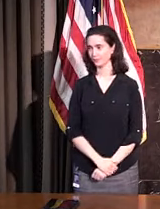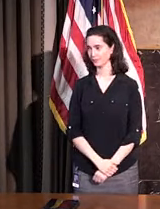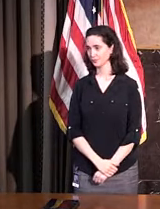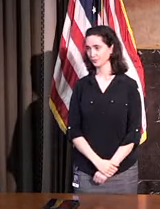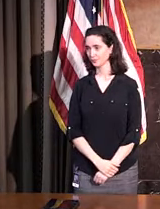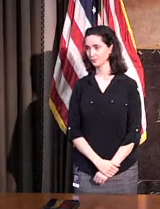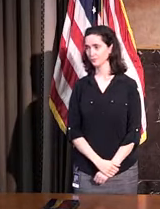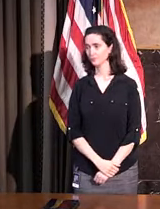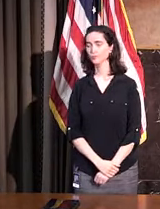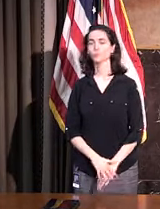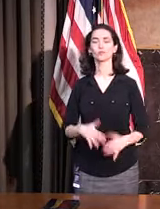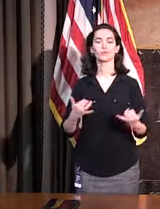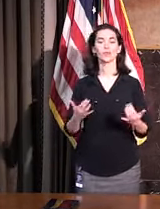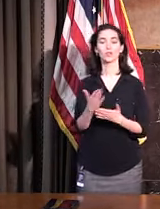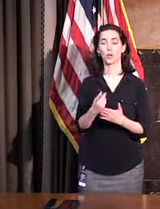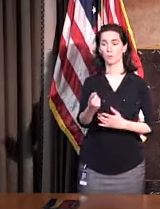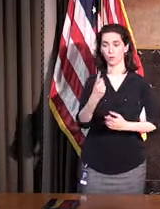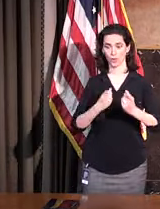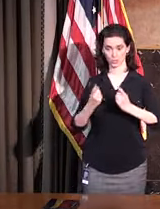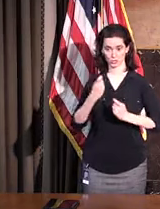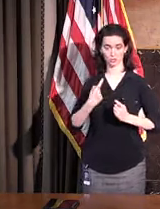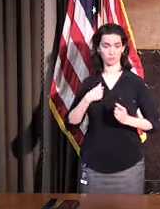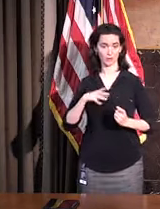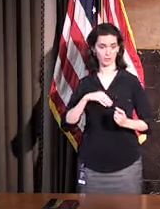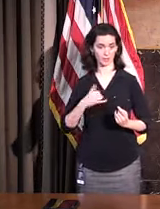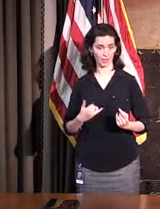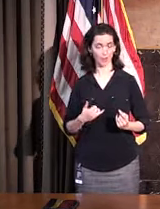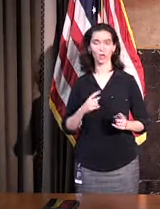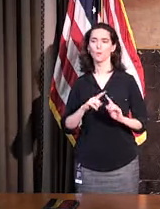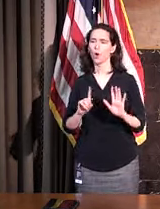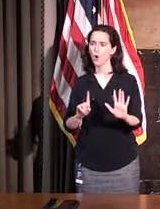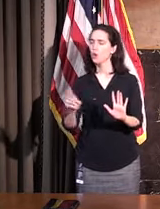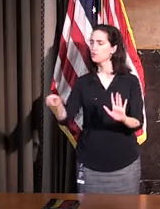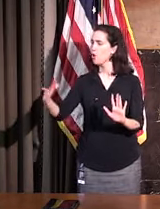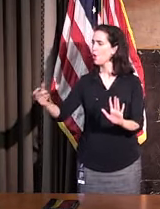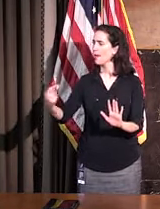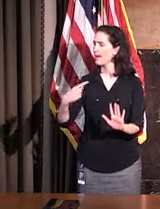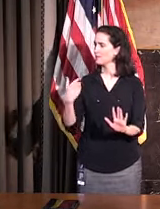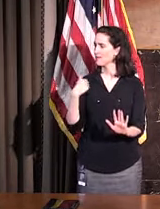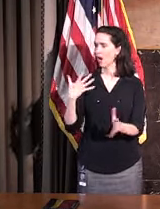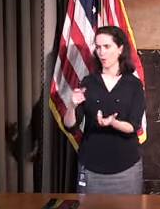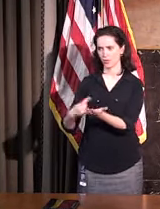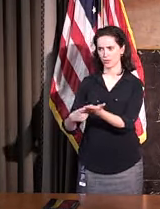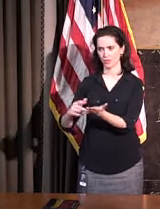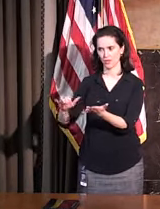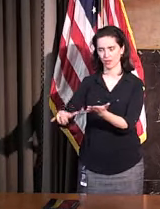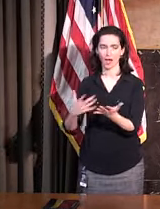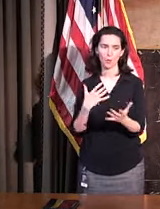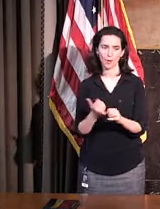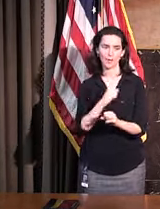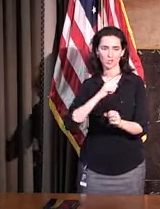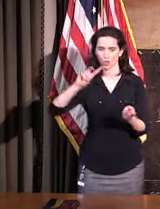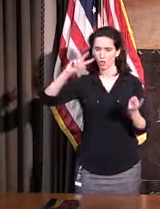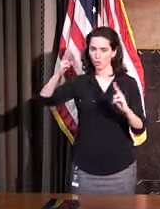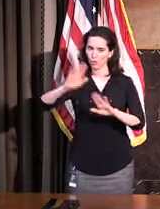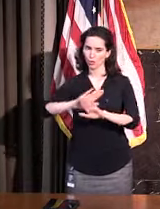I'm going to take some questions, but I did want to address a couple of things that you all raised, because I want to make sure there's no